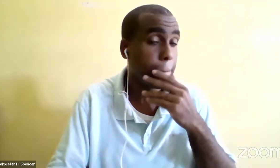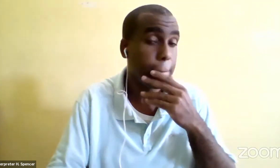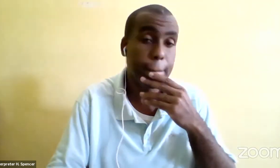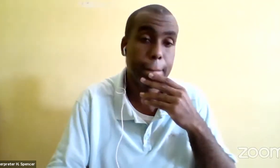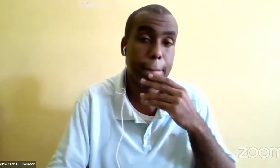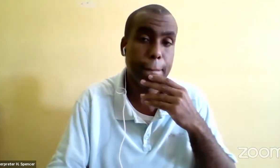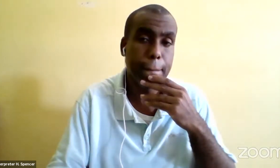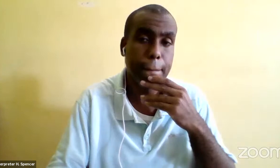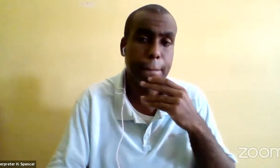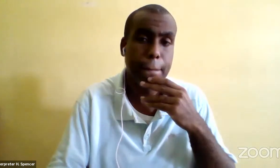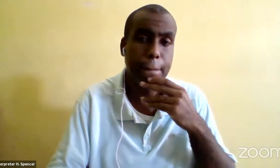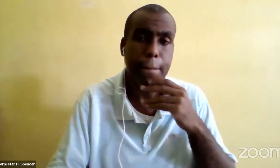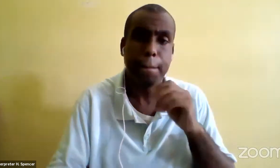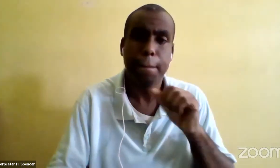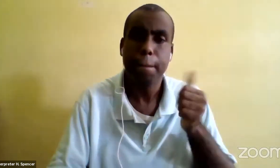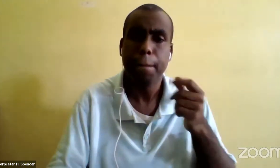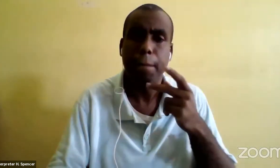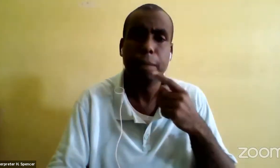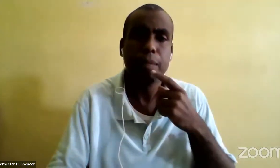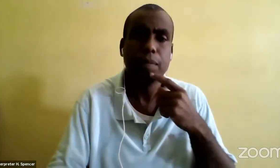Somebody said not seeing it, but you're not seeing